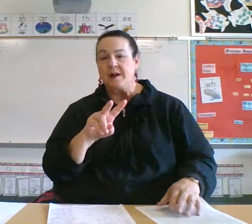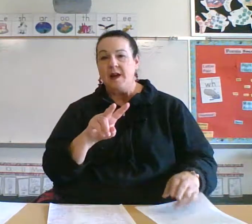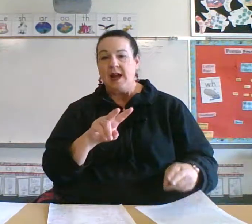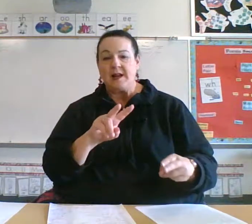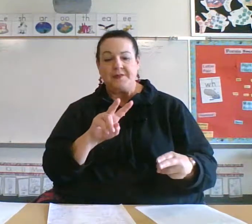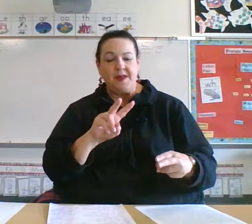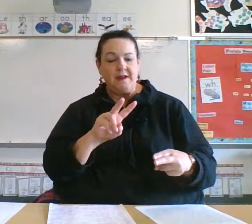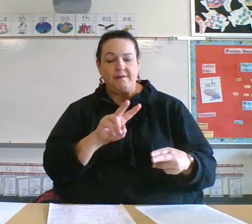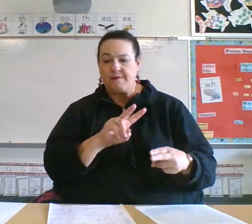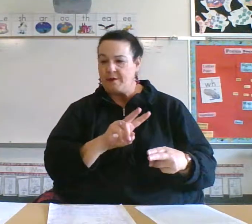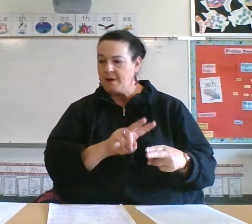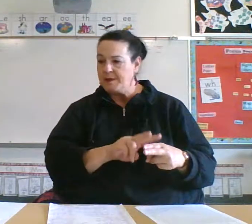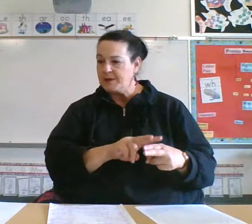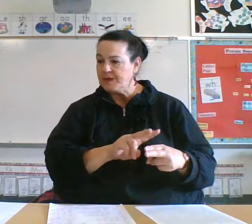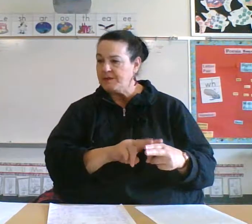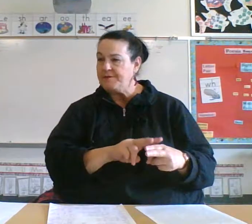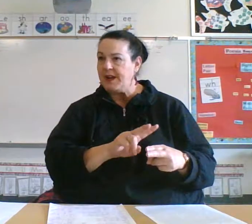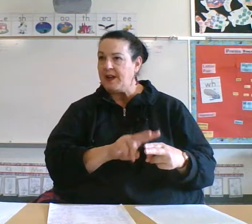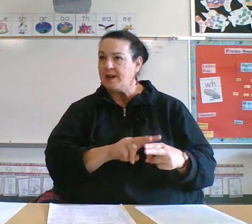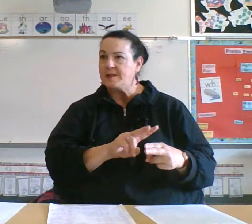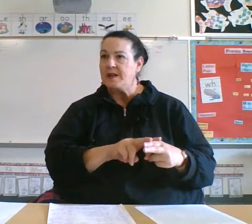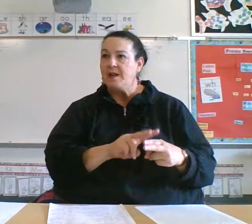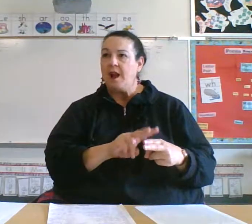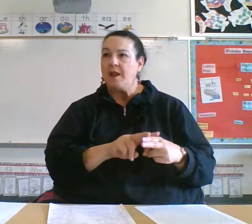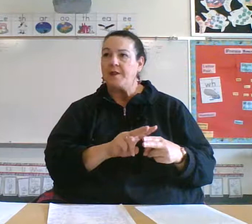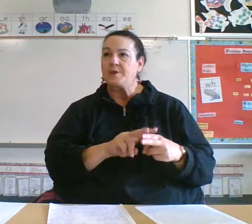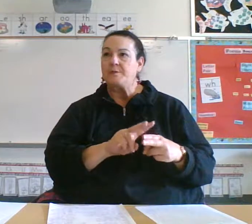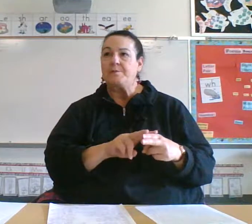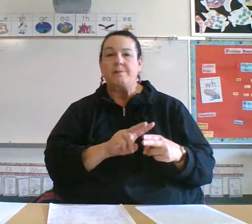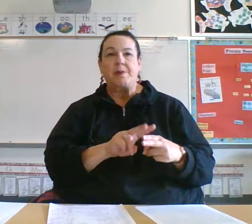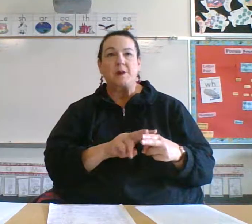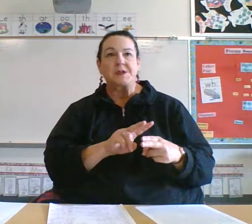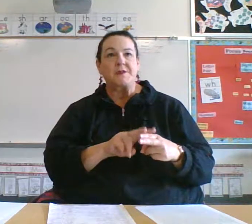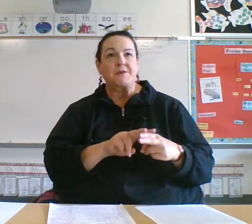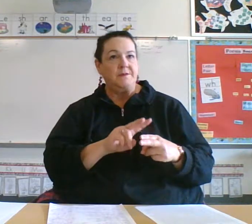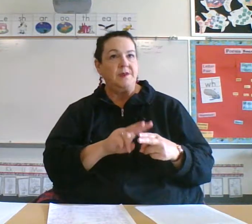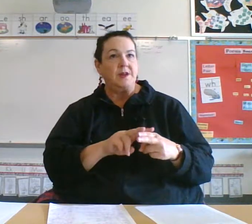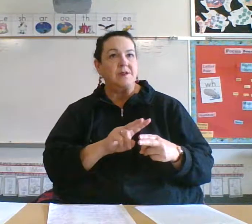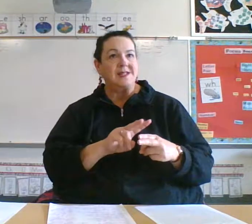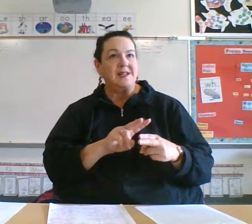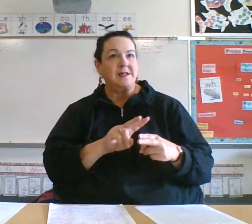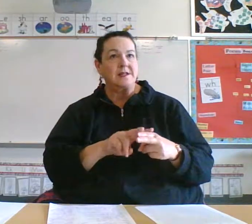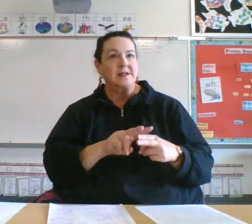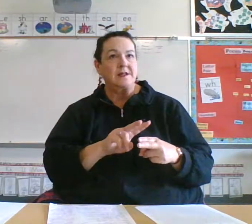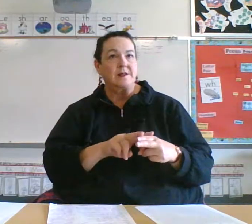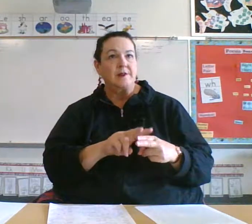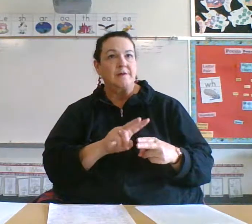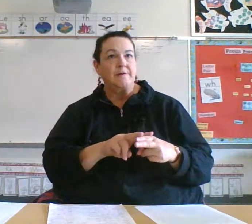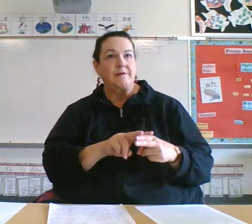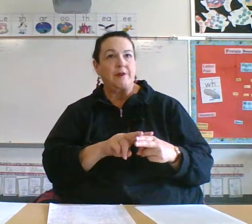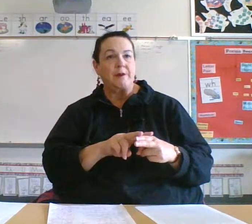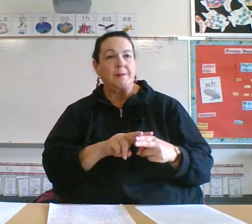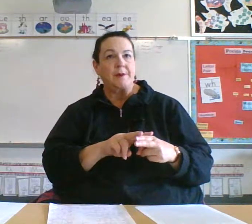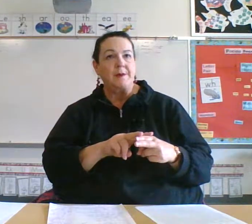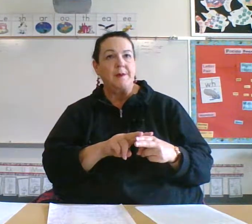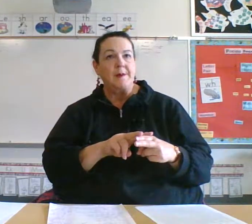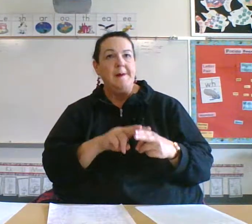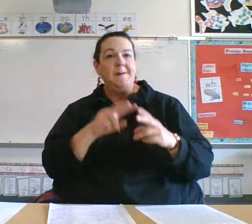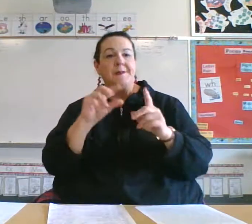And I think verb is with a V because all of those parts of a sentence, verb. This